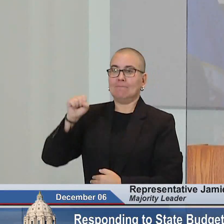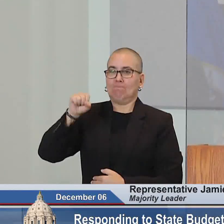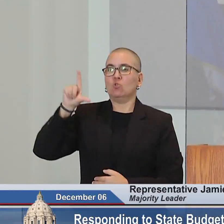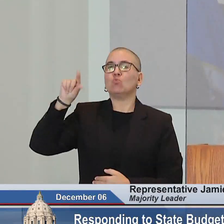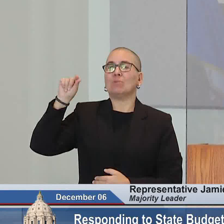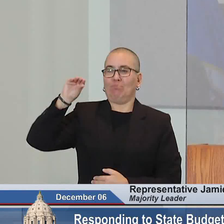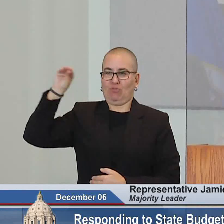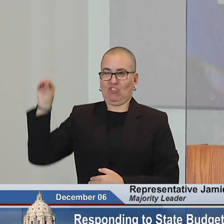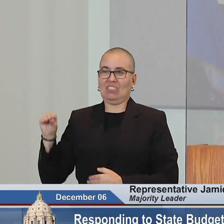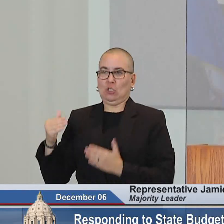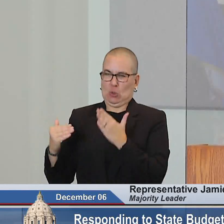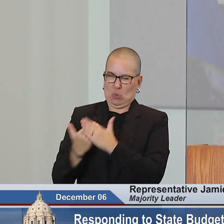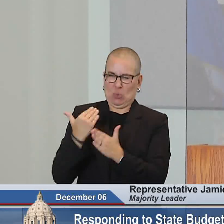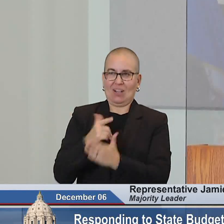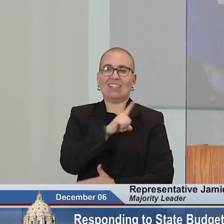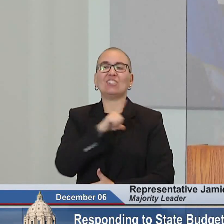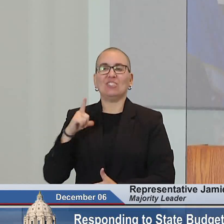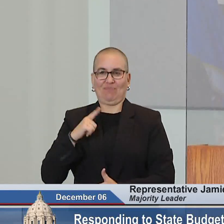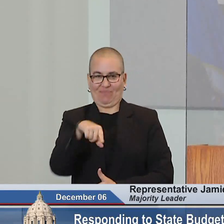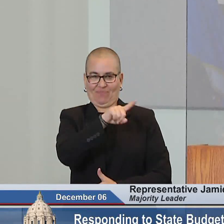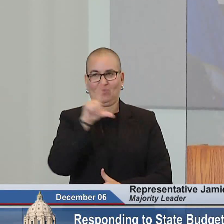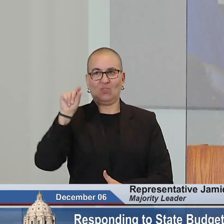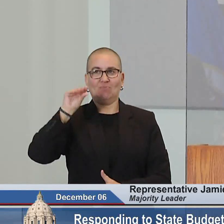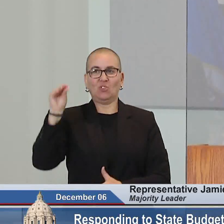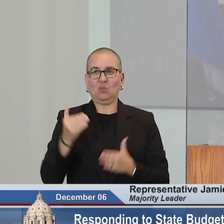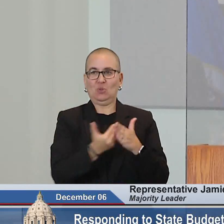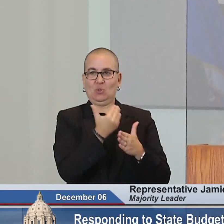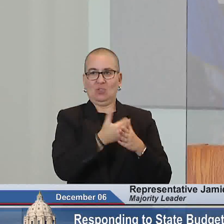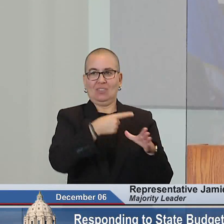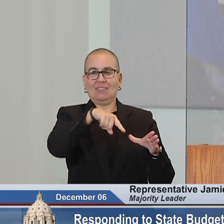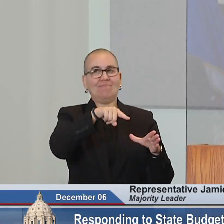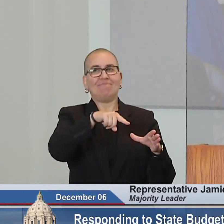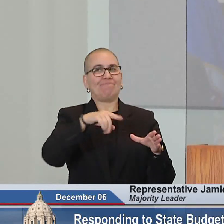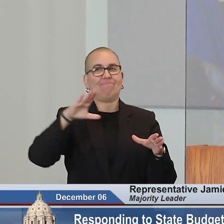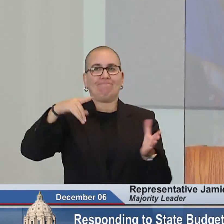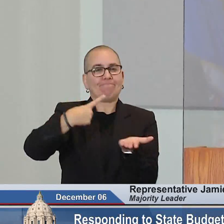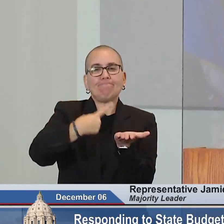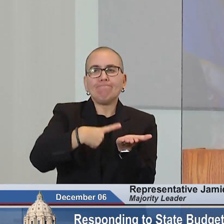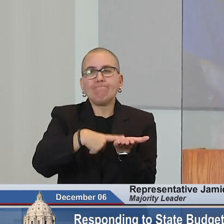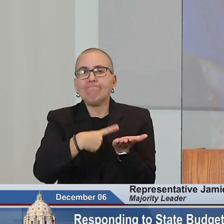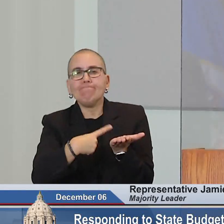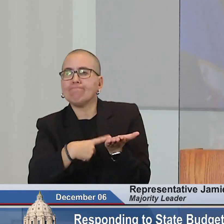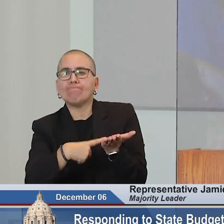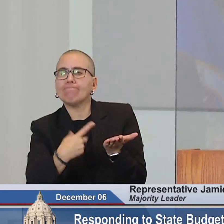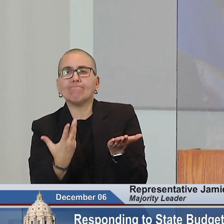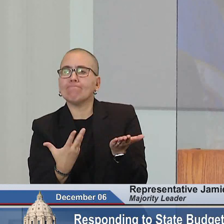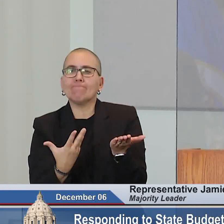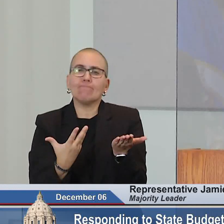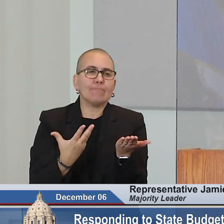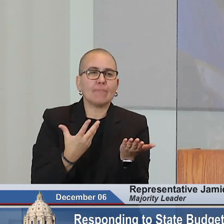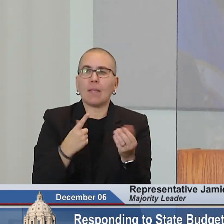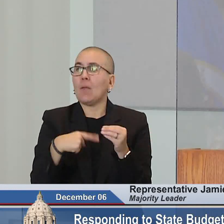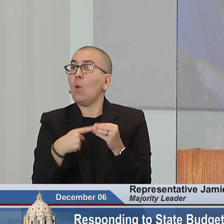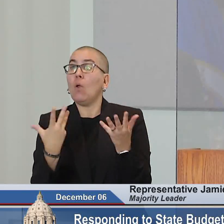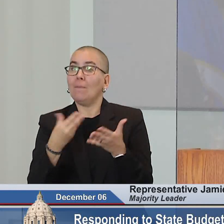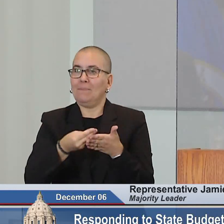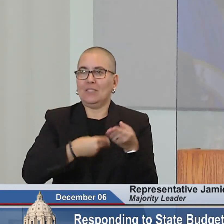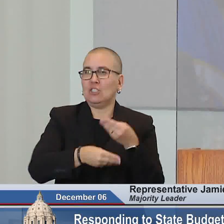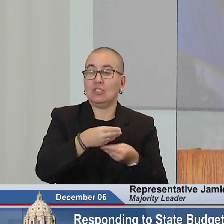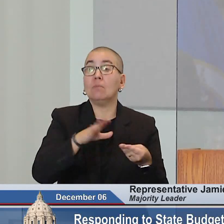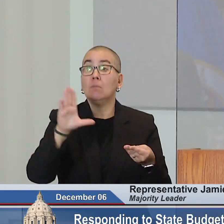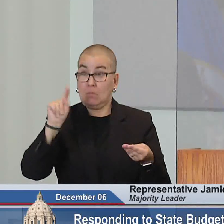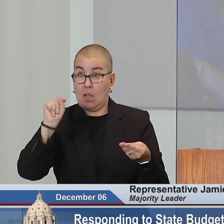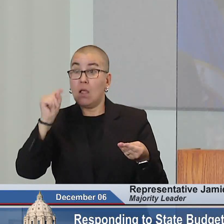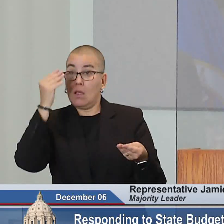legislators in it in the Minnesota House. So we haven't gotten to the point in time where we're making budget decisions yet, but we certainly respect the